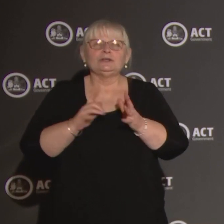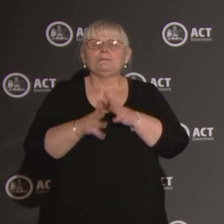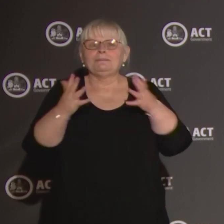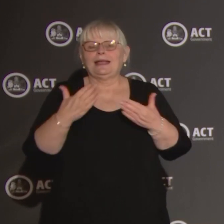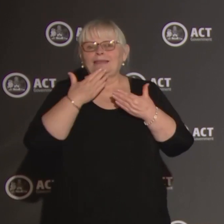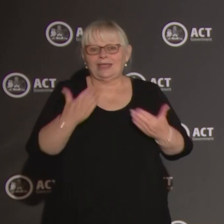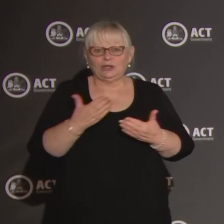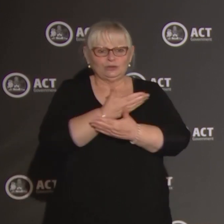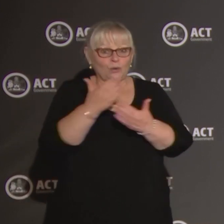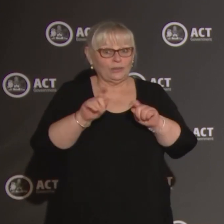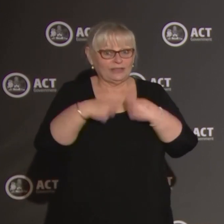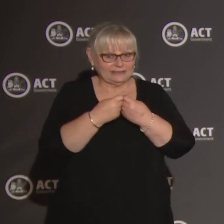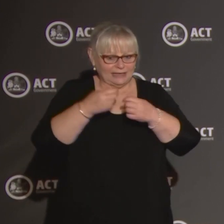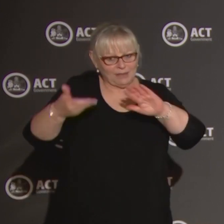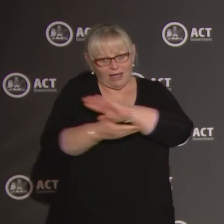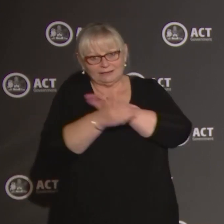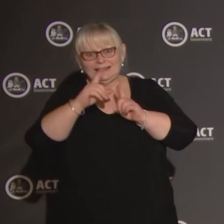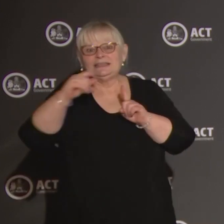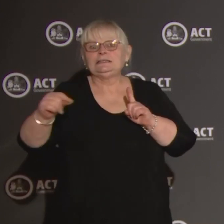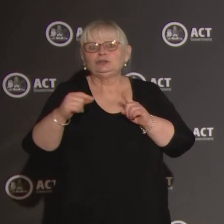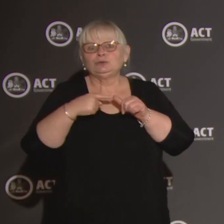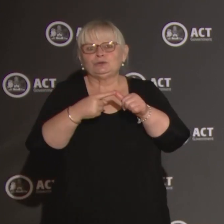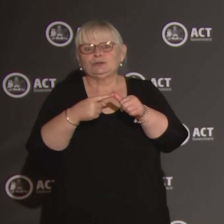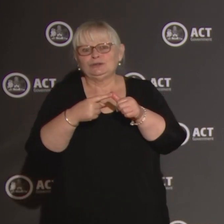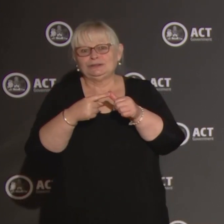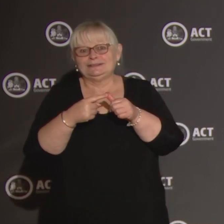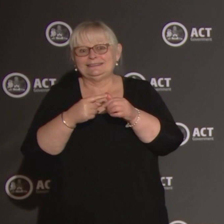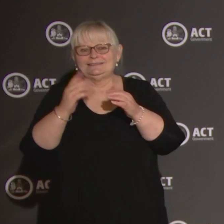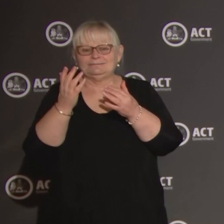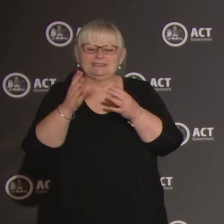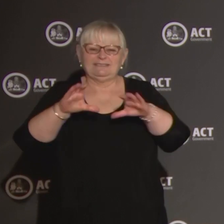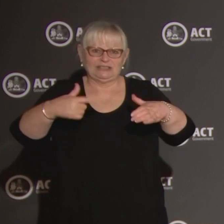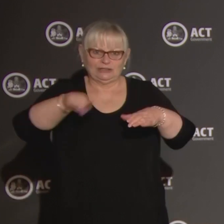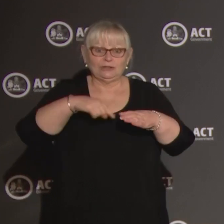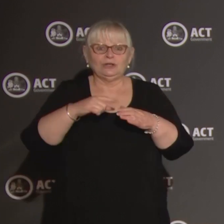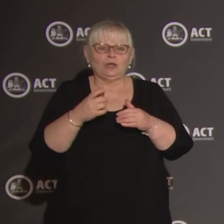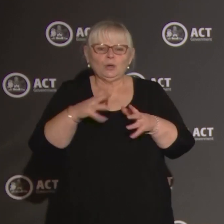you to all of the teams within the Digital Solutions Division who have contributed to this response.